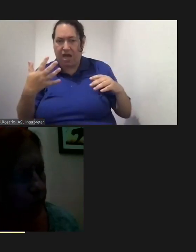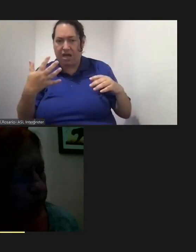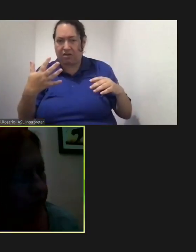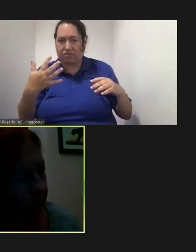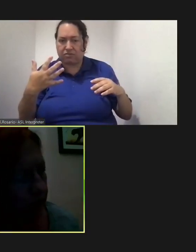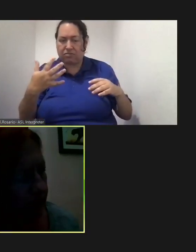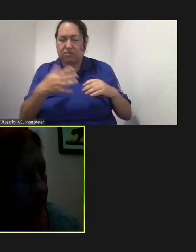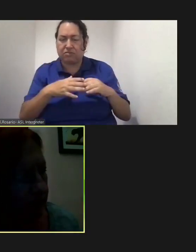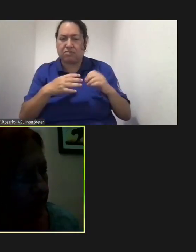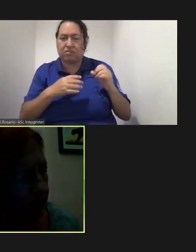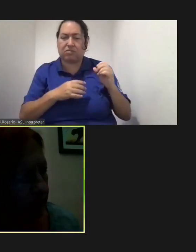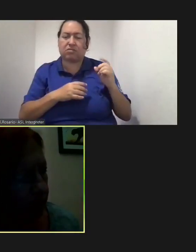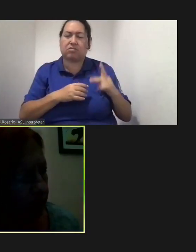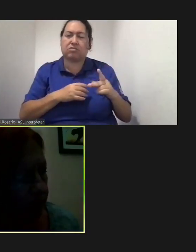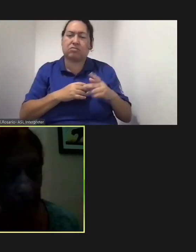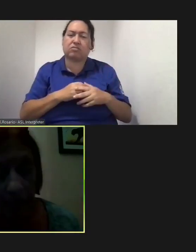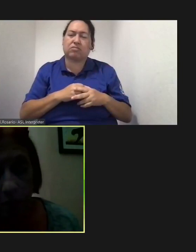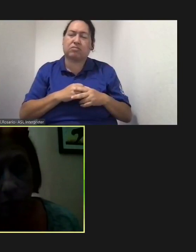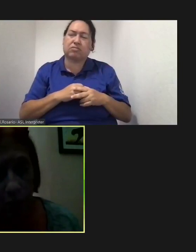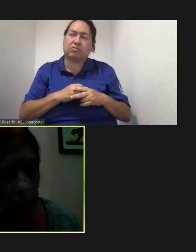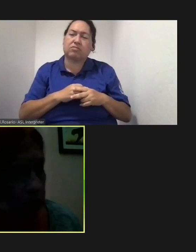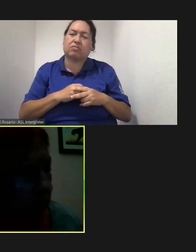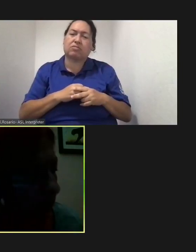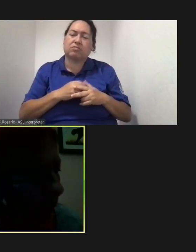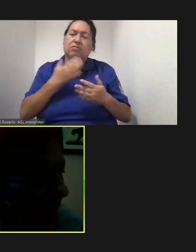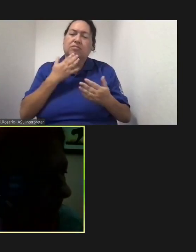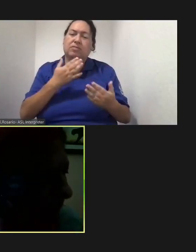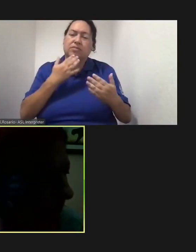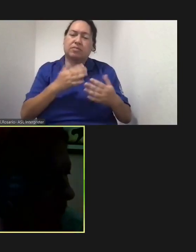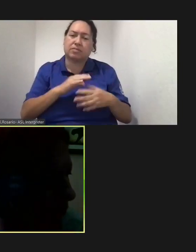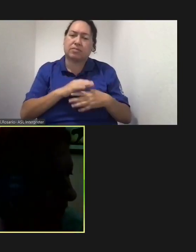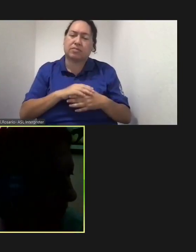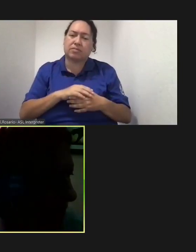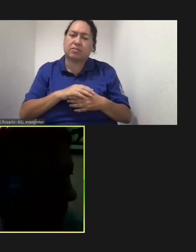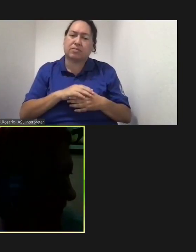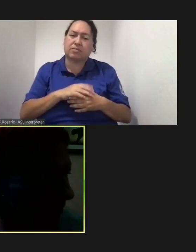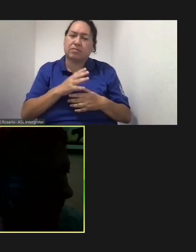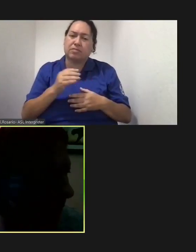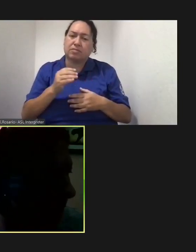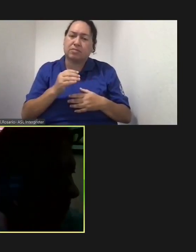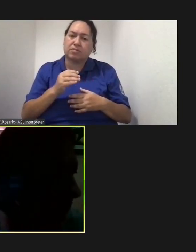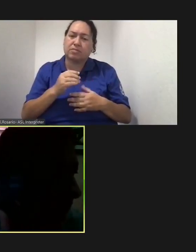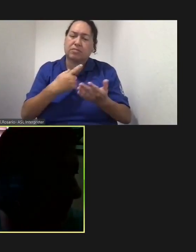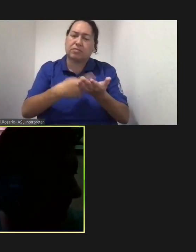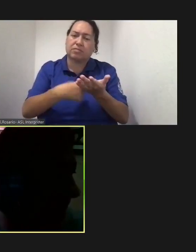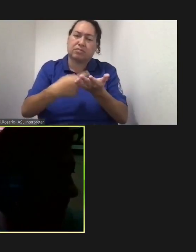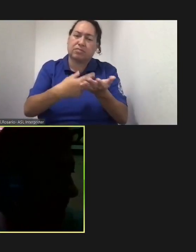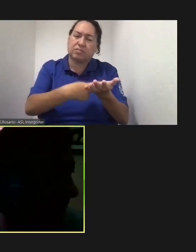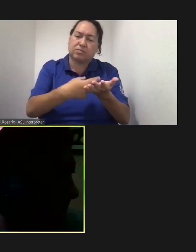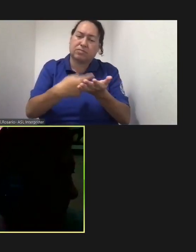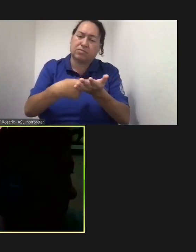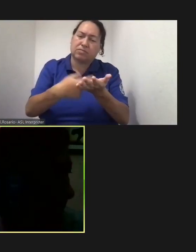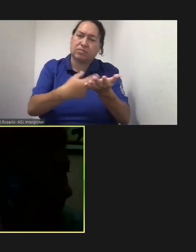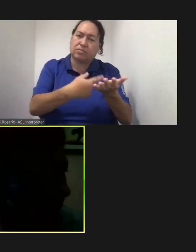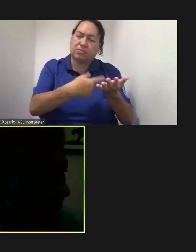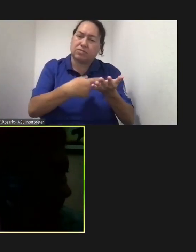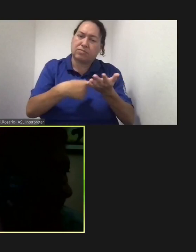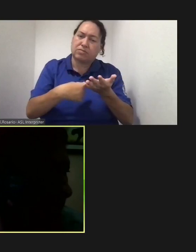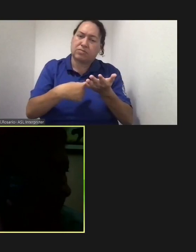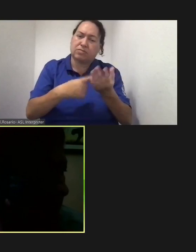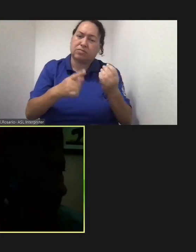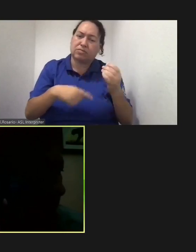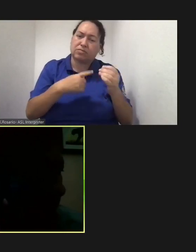Okay, and then thank you. And then we talked about the numbers